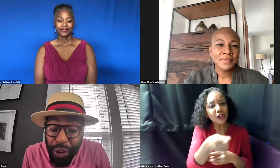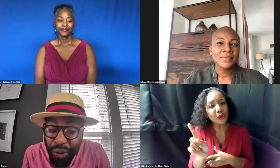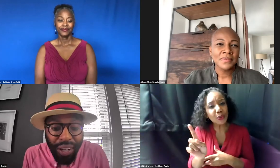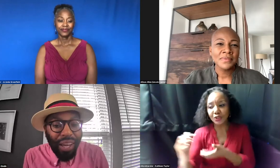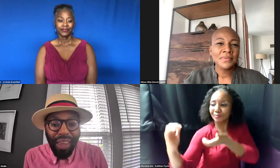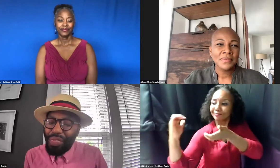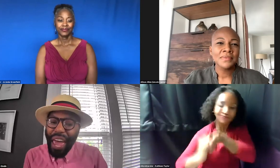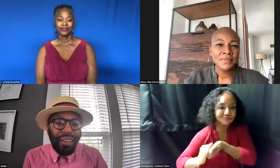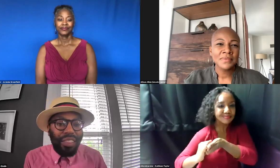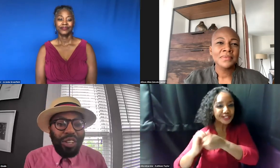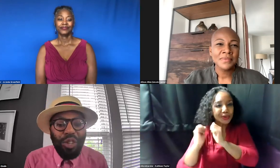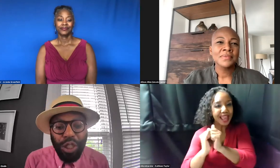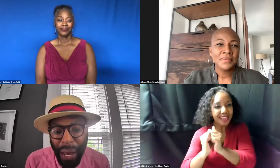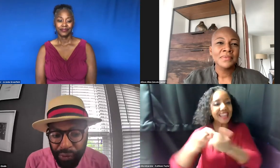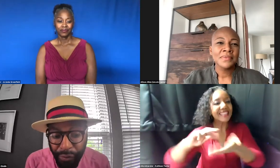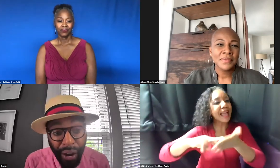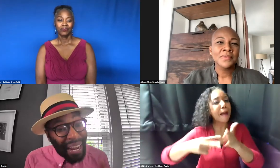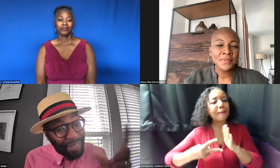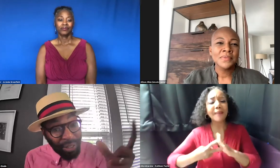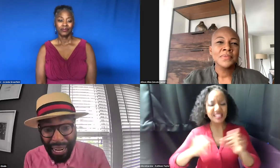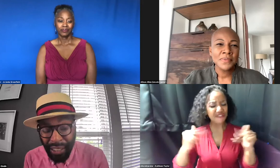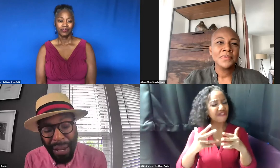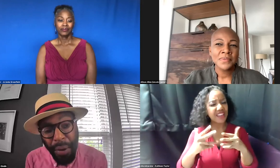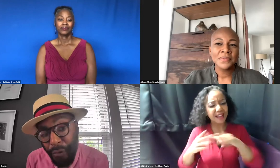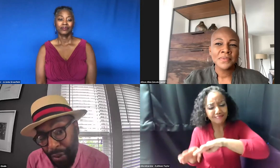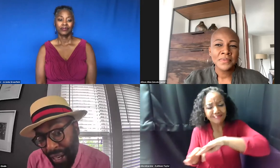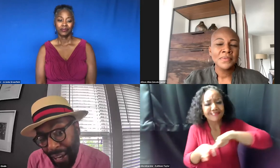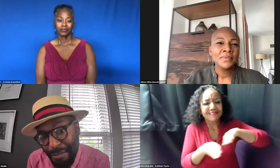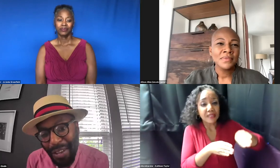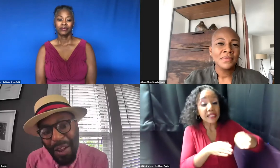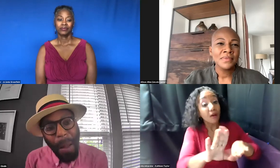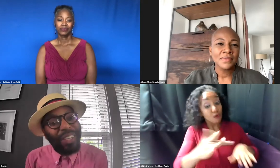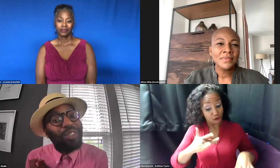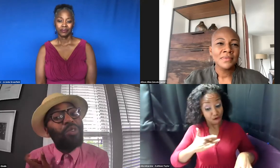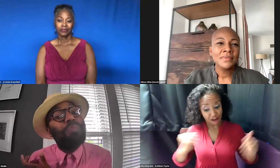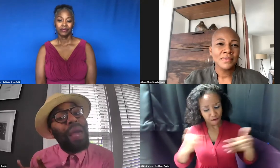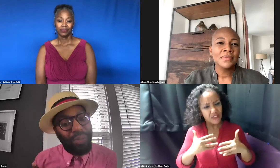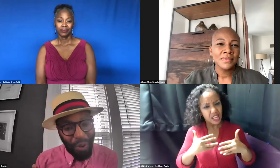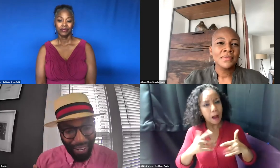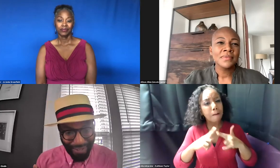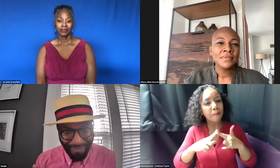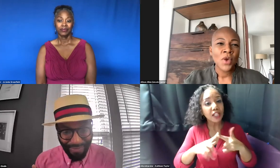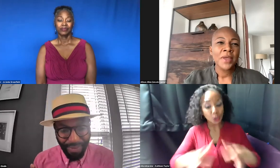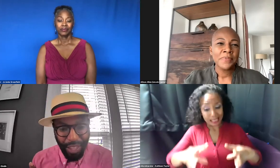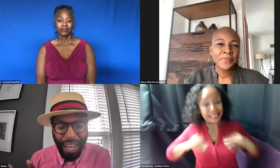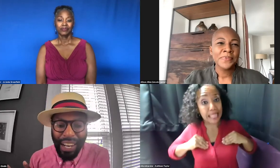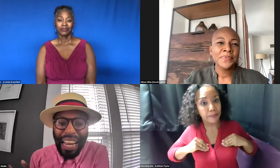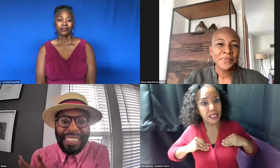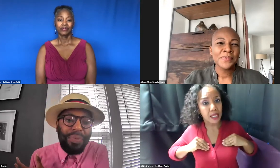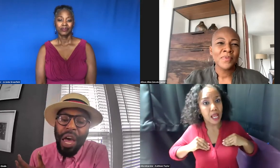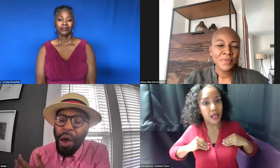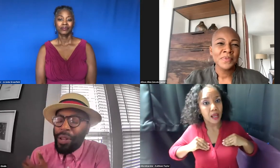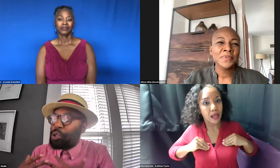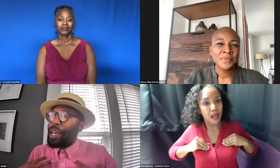join with you, then there's no space for fear. And it doesn't mean that we won't feel it, but there's no space for it. Right. It